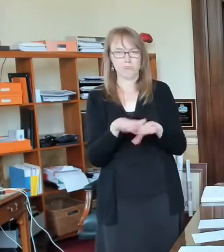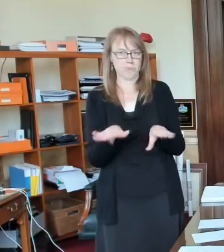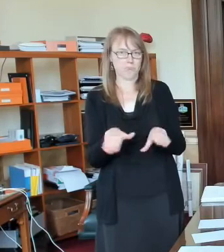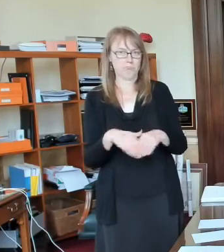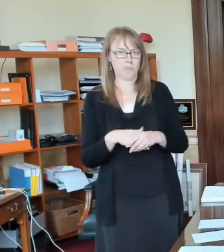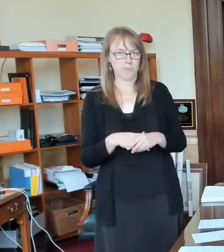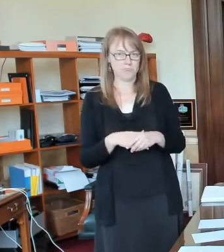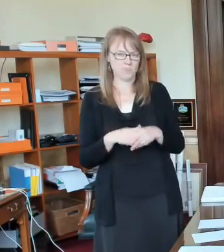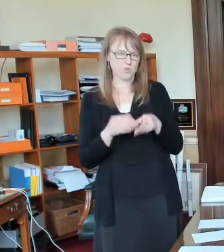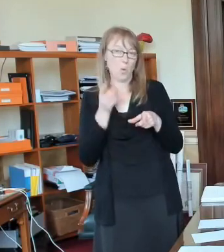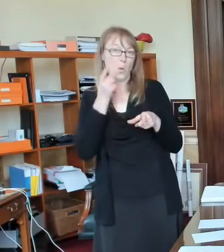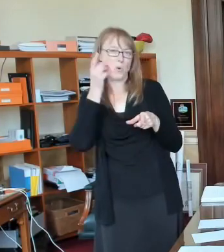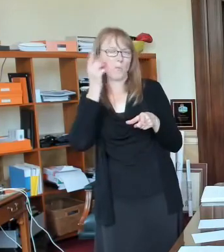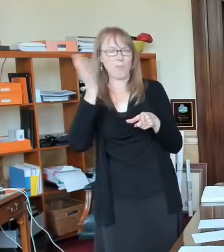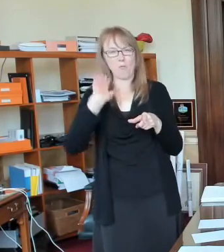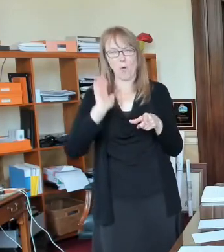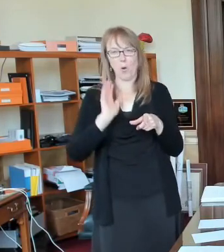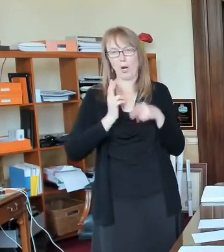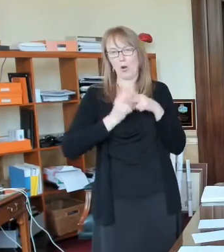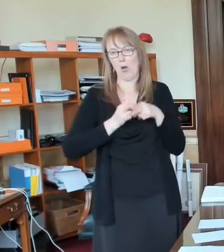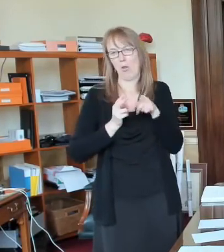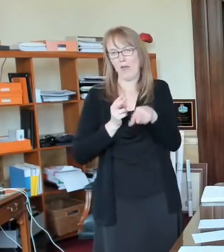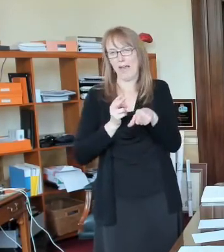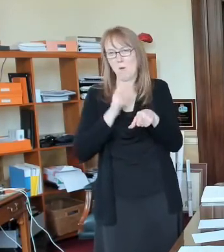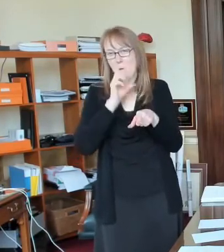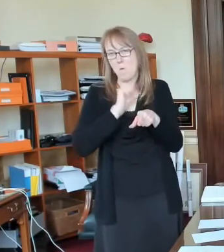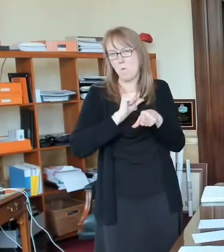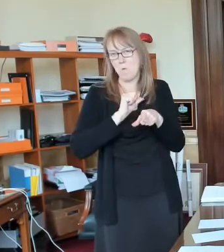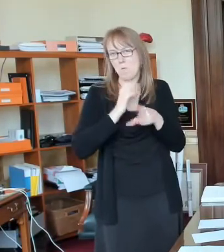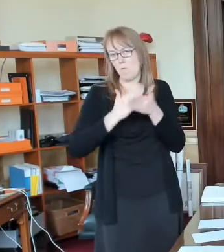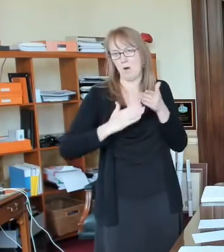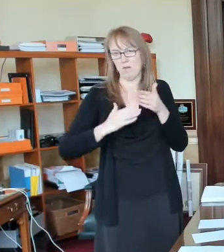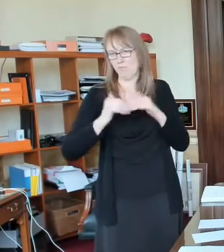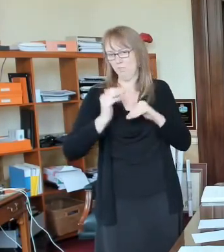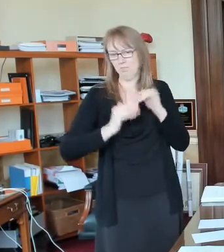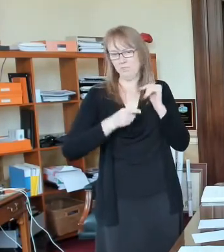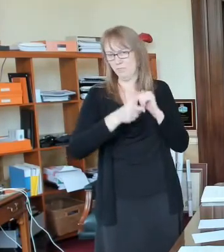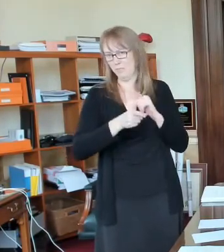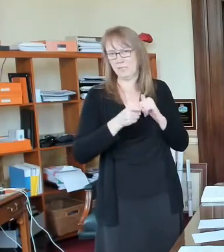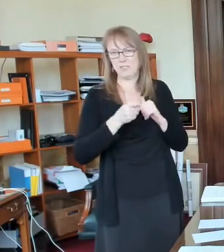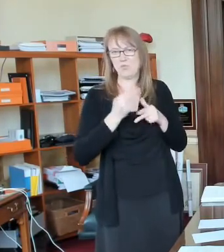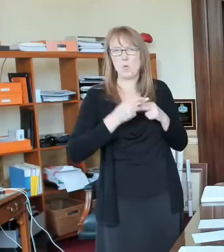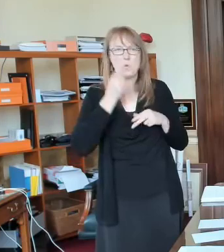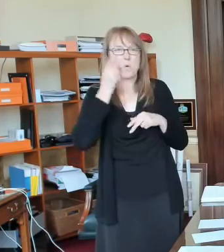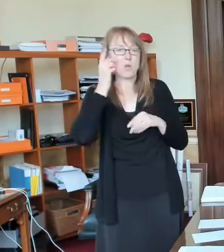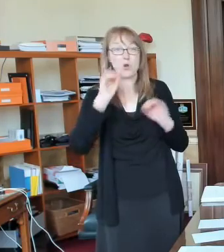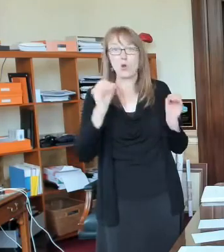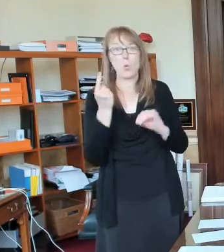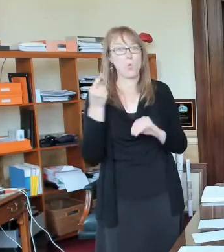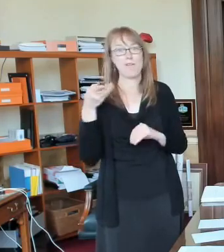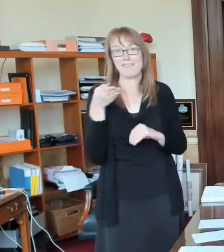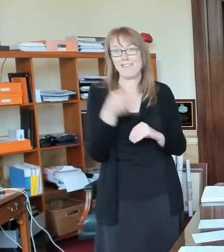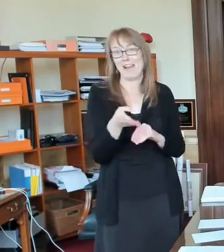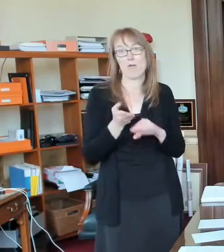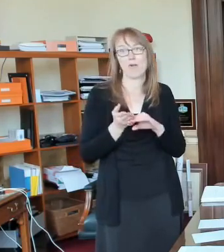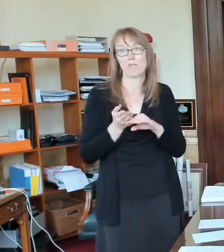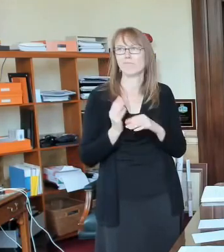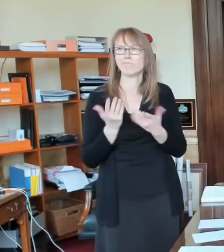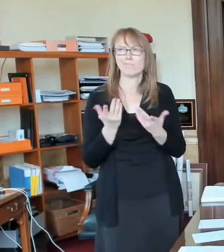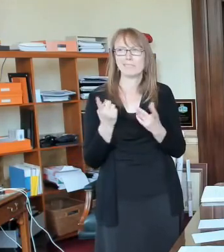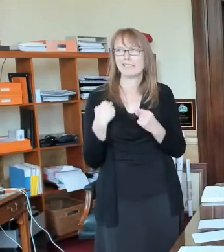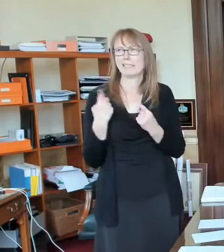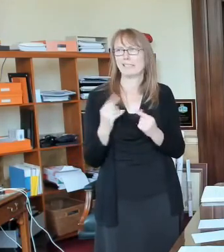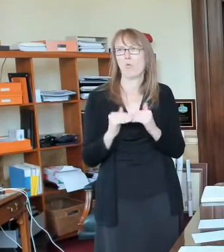the dorms, they were called, which is the old part of MSI. No one has been housed there in over a year. So we've done a